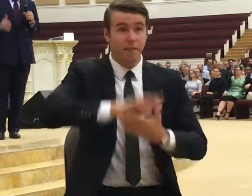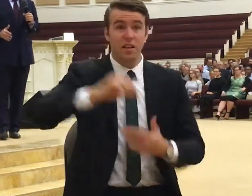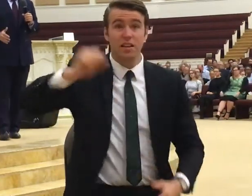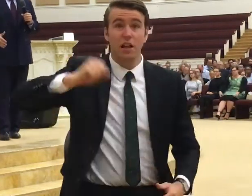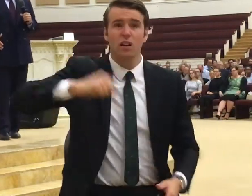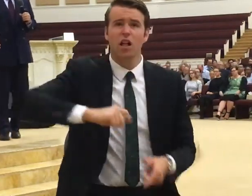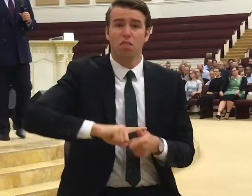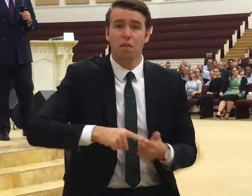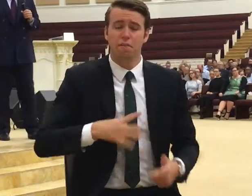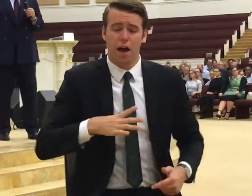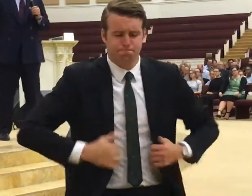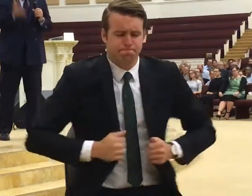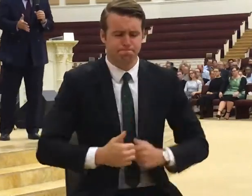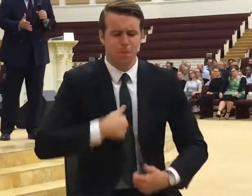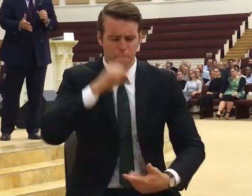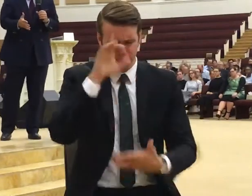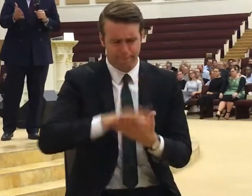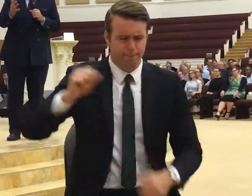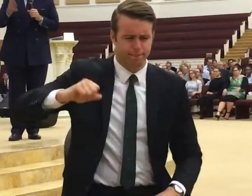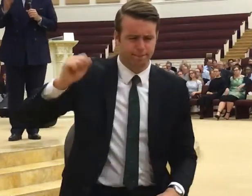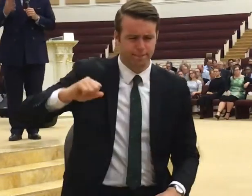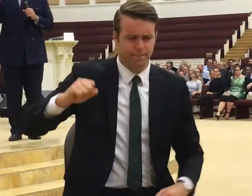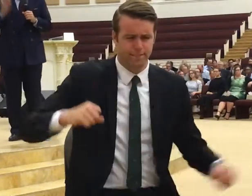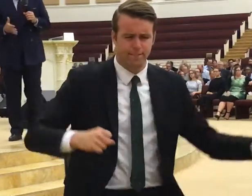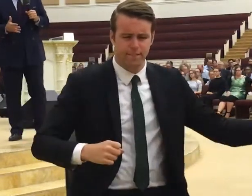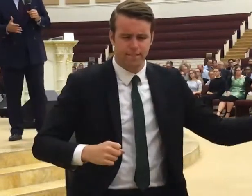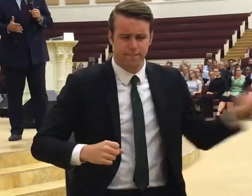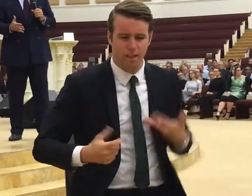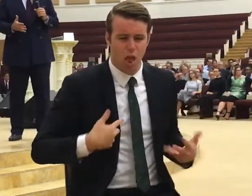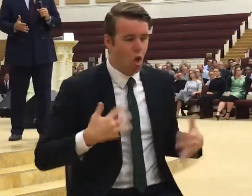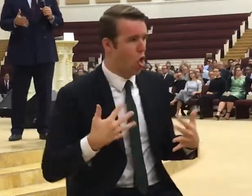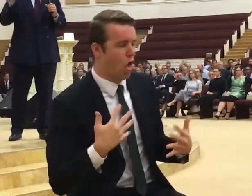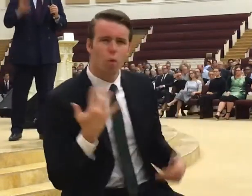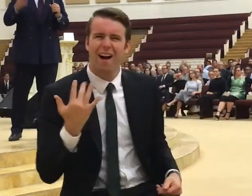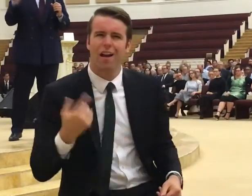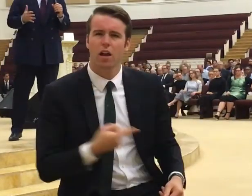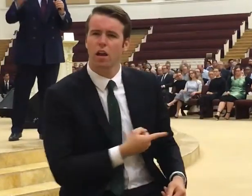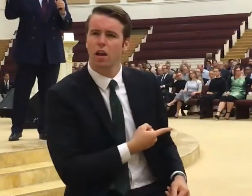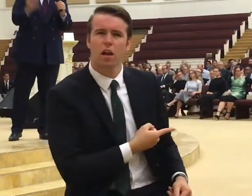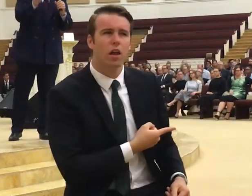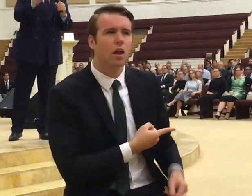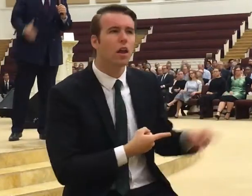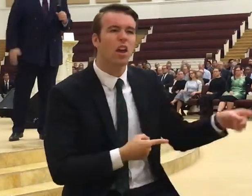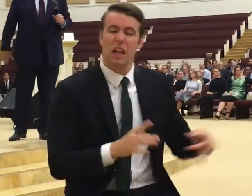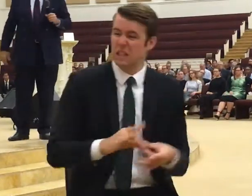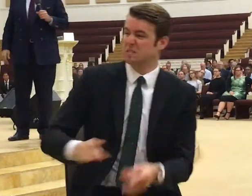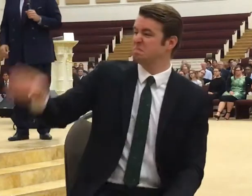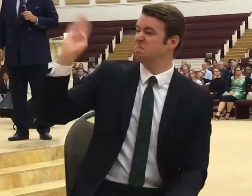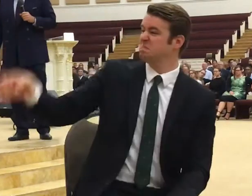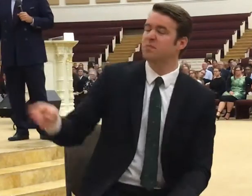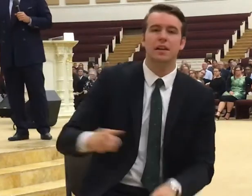then why would be intimidated? Would we be intimidated by anybody that told us